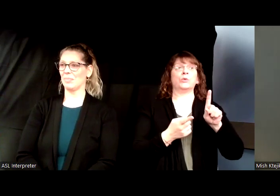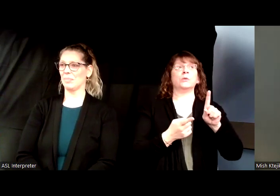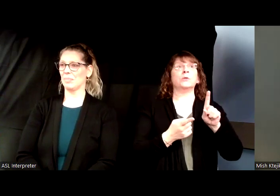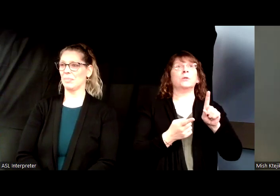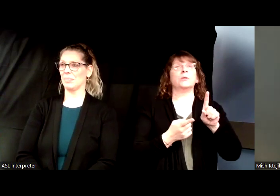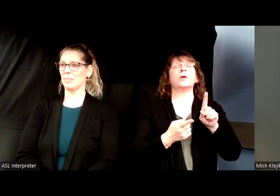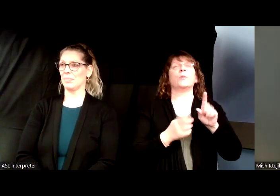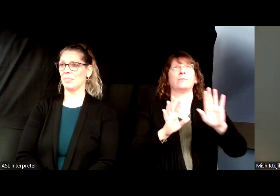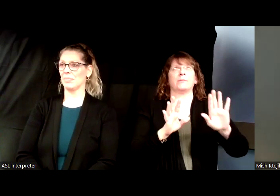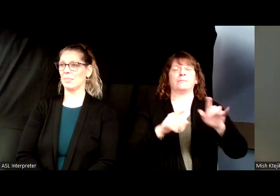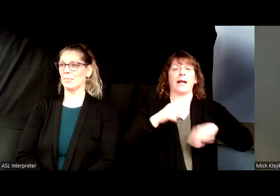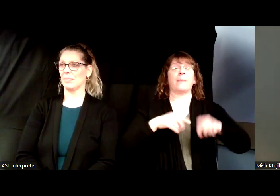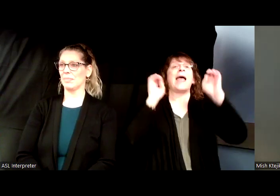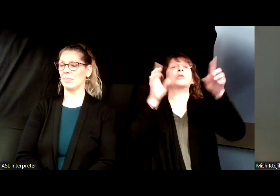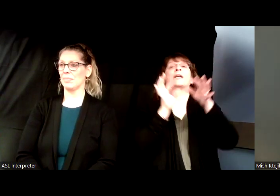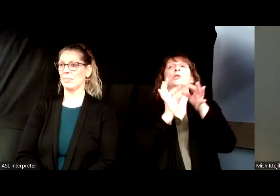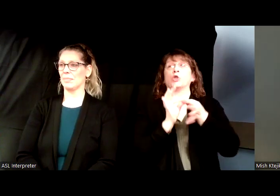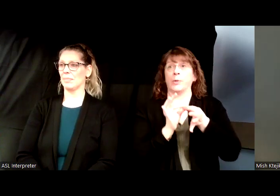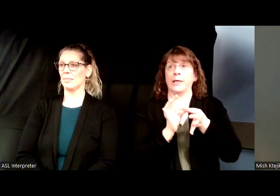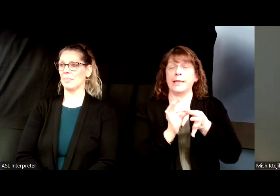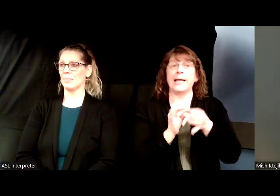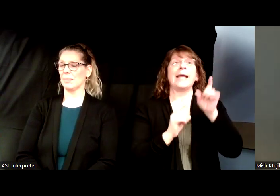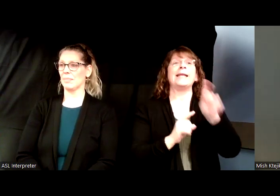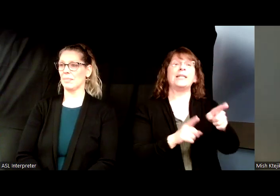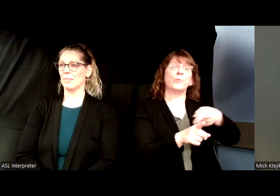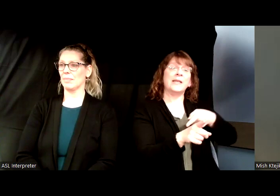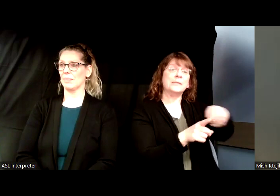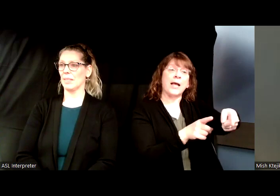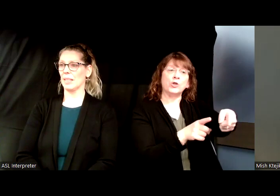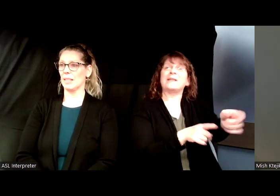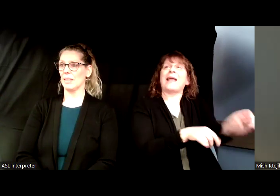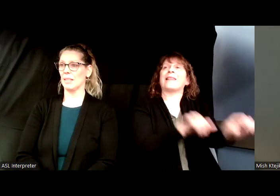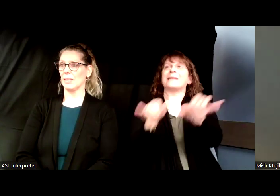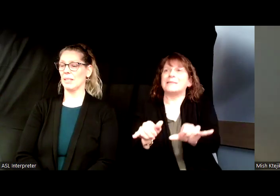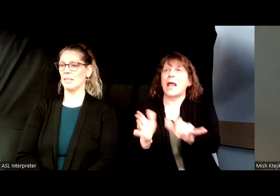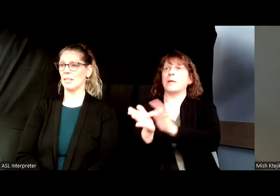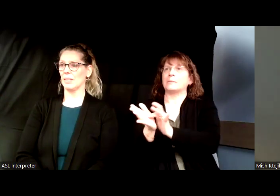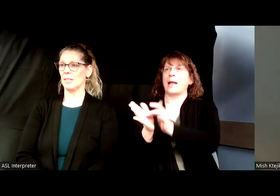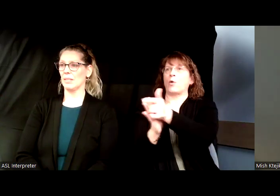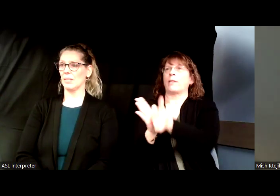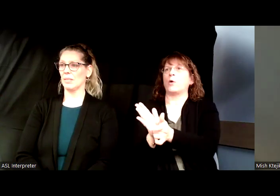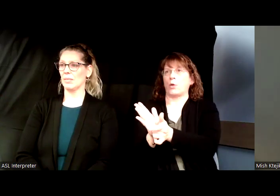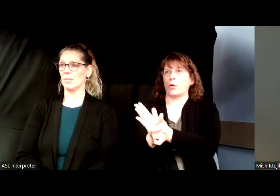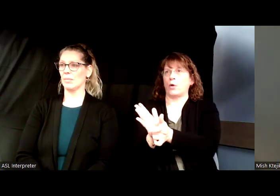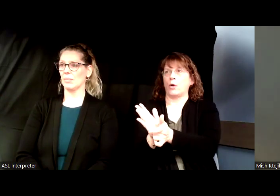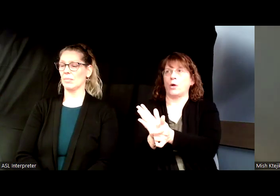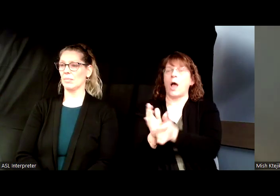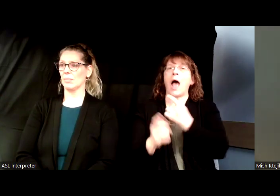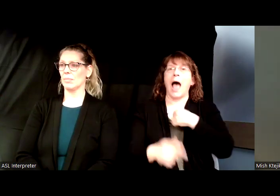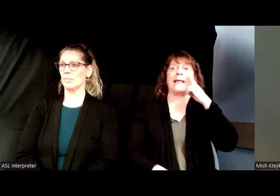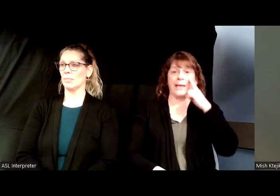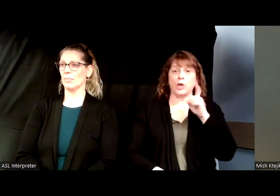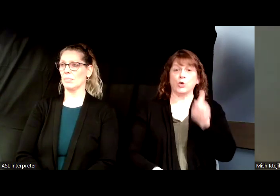Education needs to, here, hold on, let me back up. Education interpreters need to have a specialty similar to medical and legal.